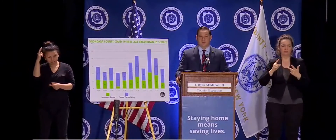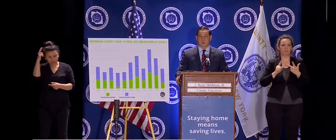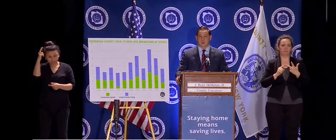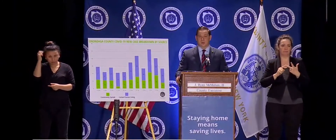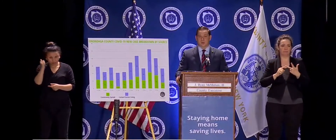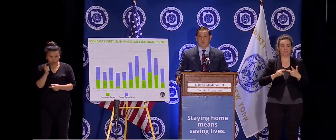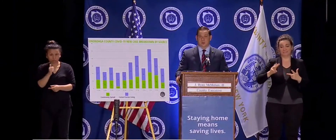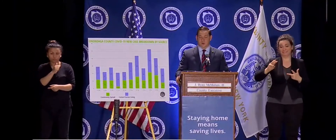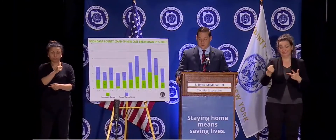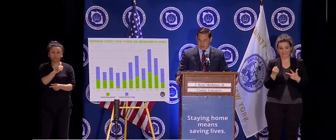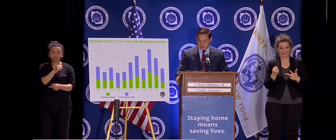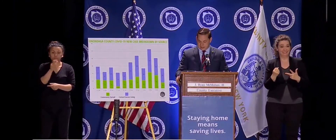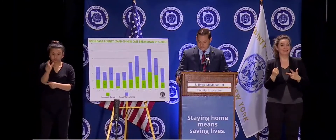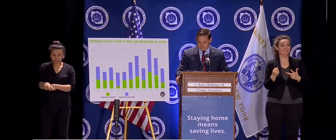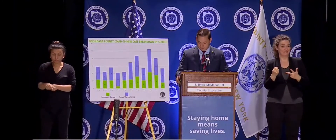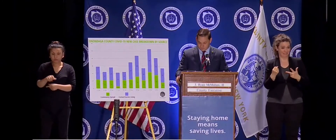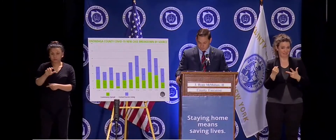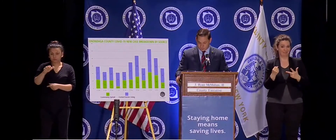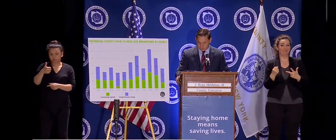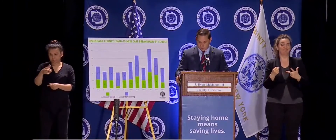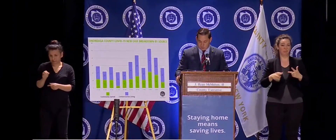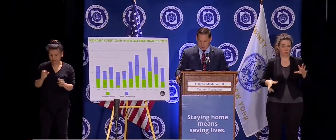40 people due to COVID-19,